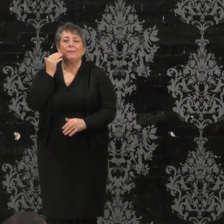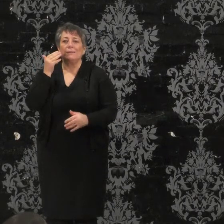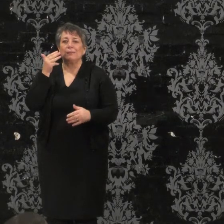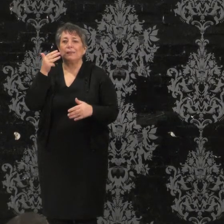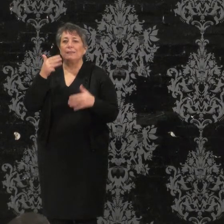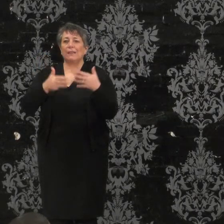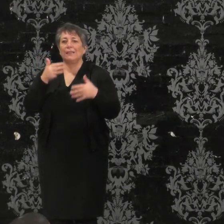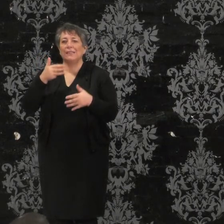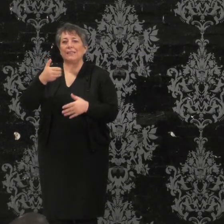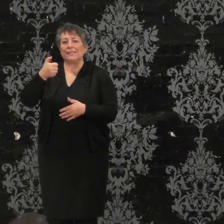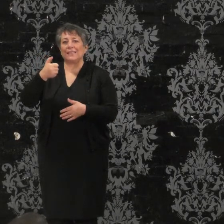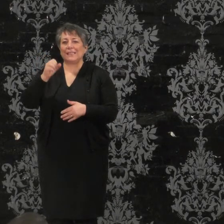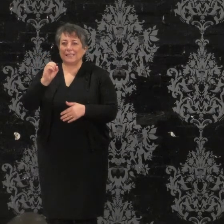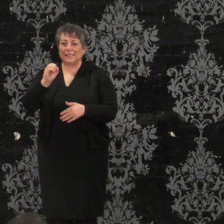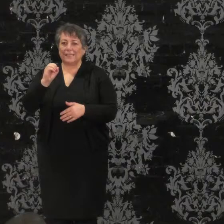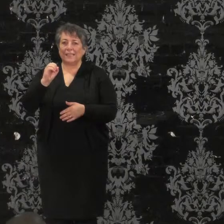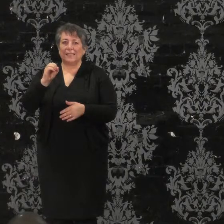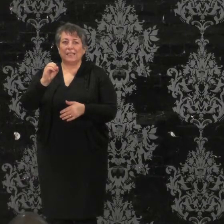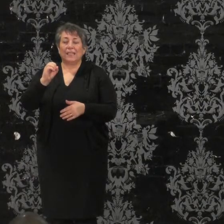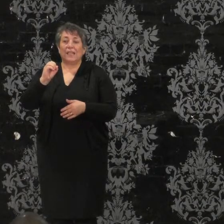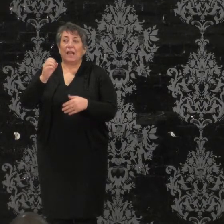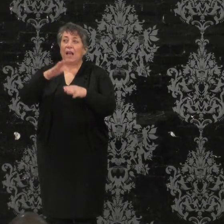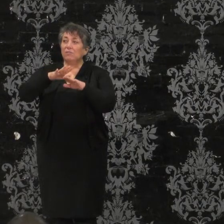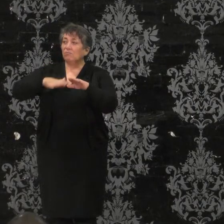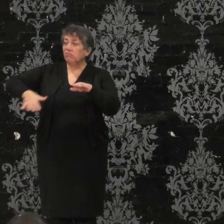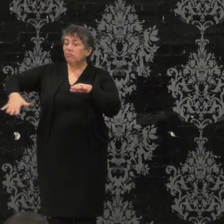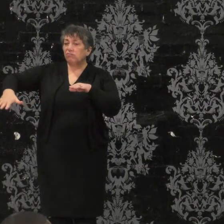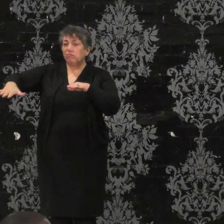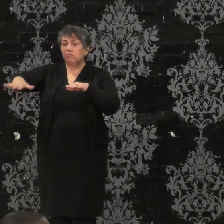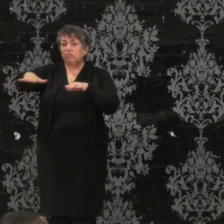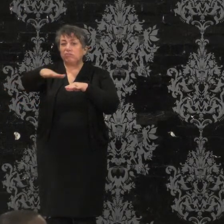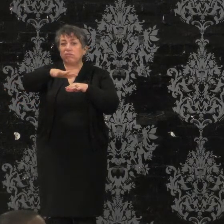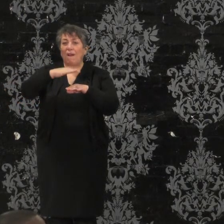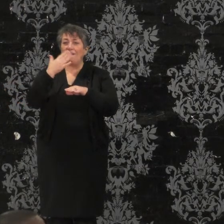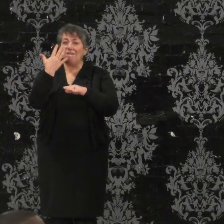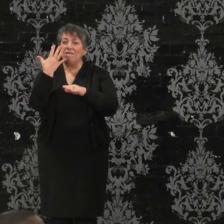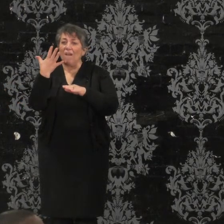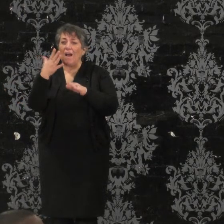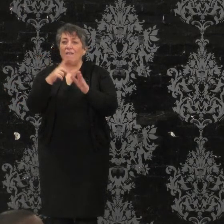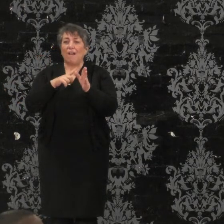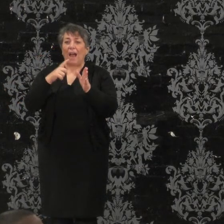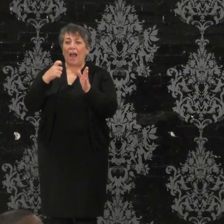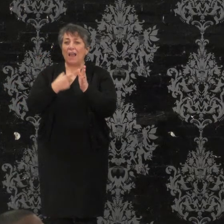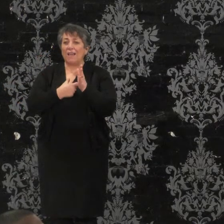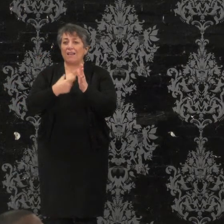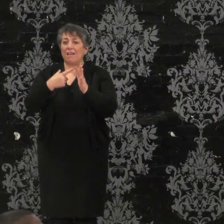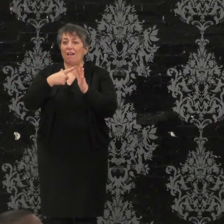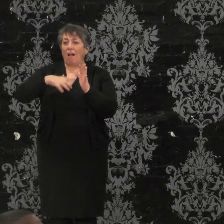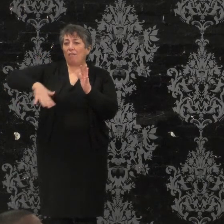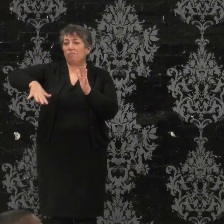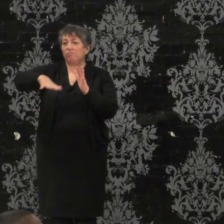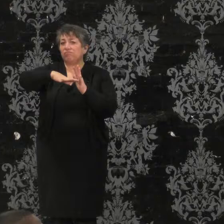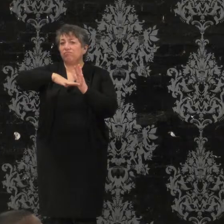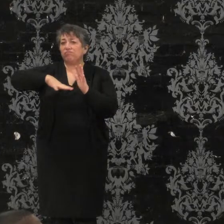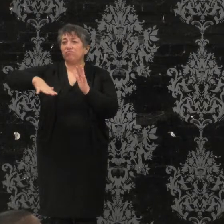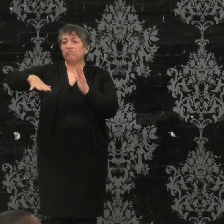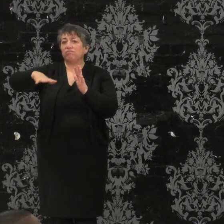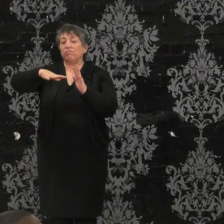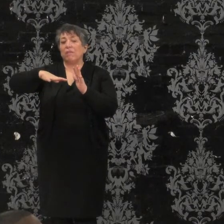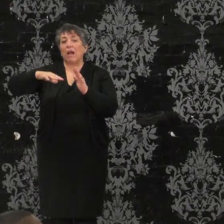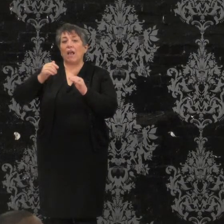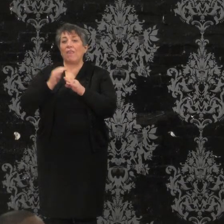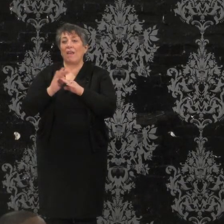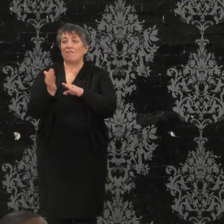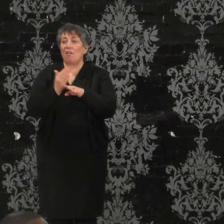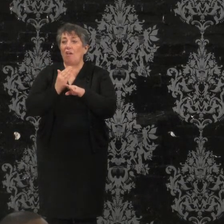it occupied a 5-acre site all around us. In the early 2000s, it was deemed obsolete, and a